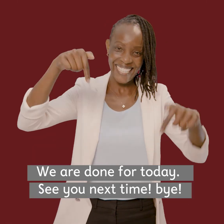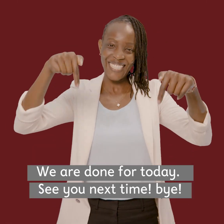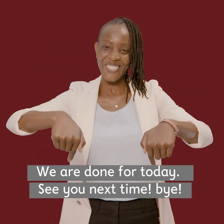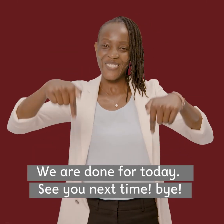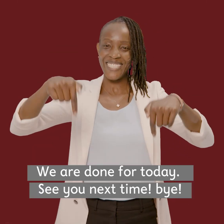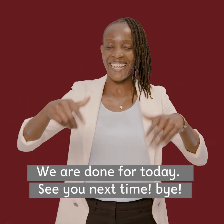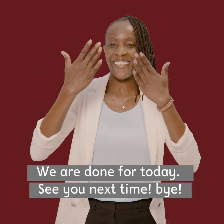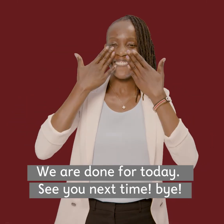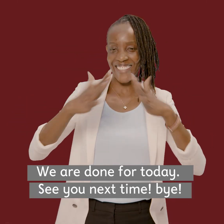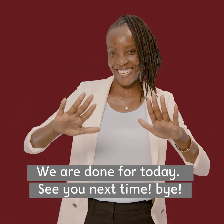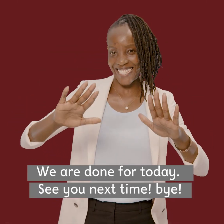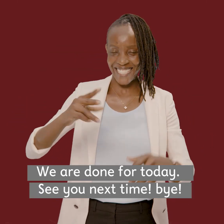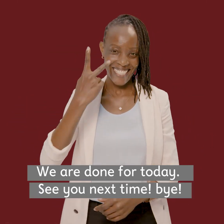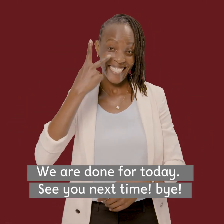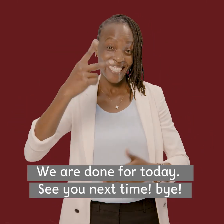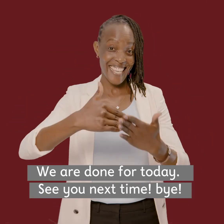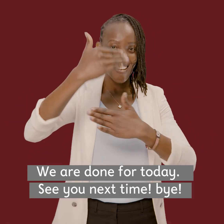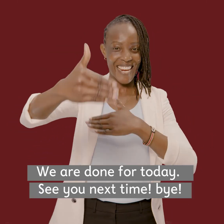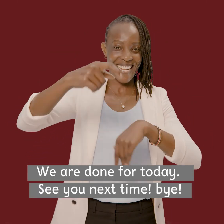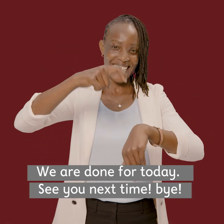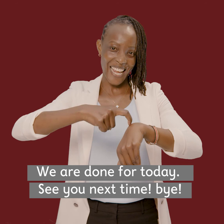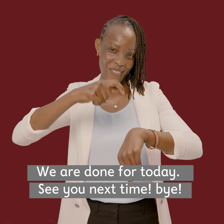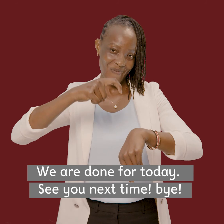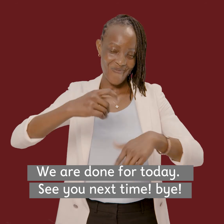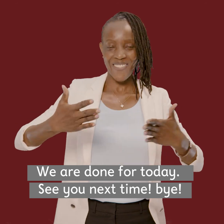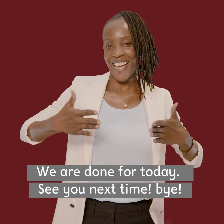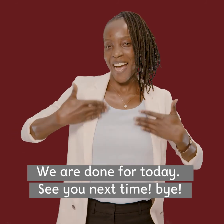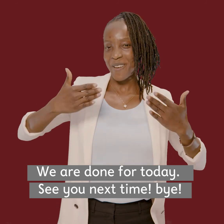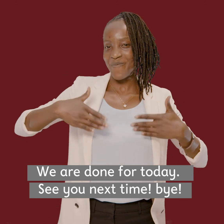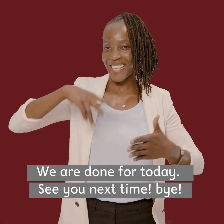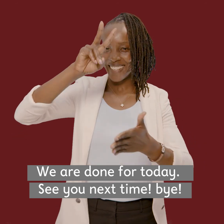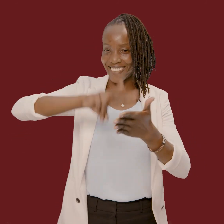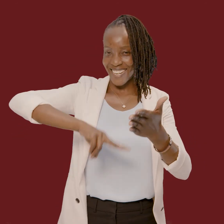We are done for today. See you next time. Bye. Love you.